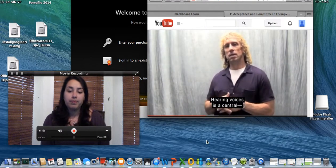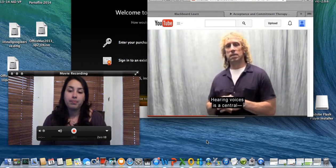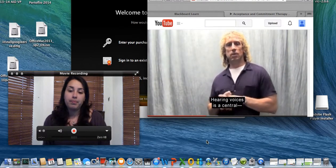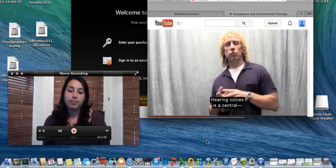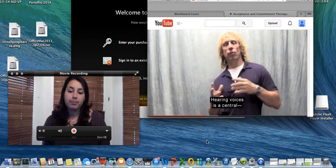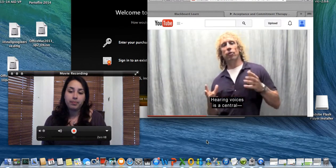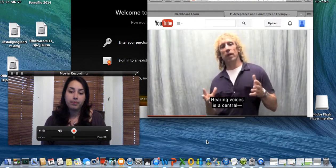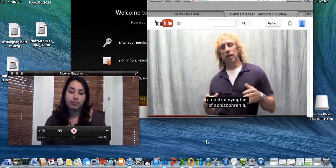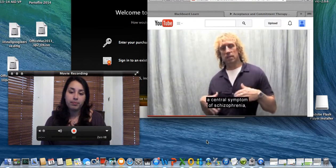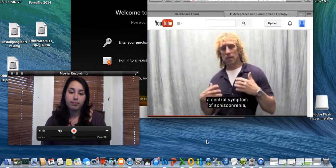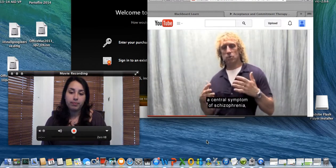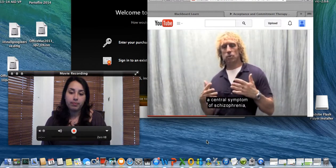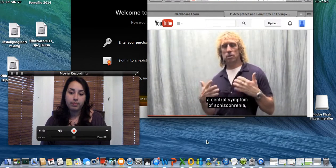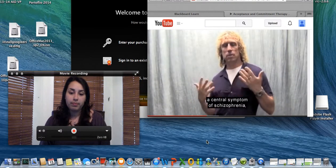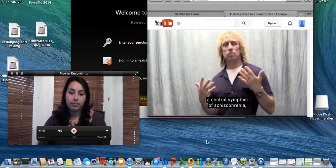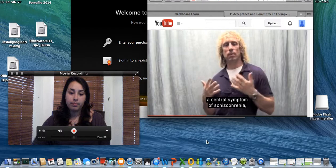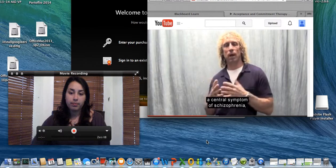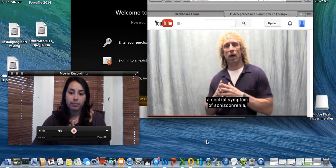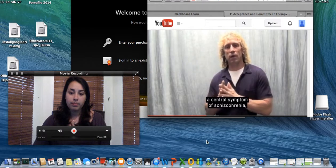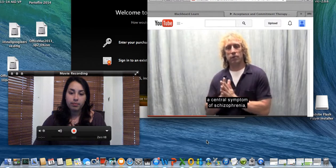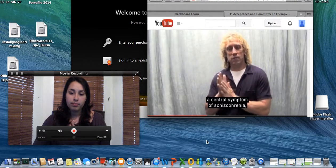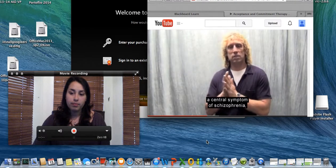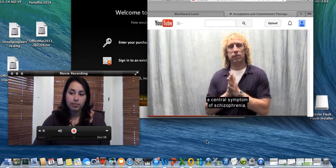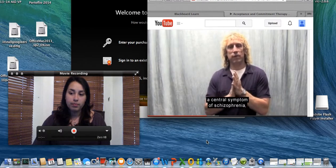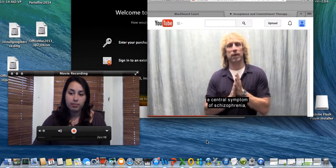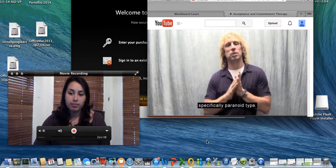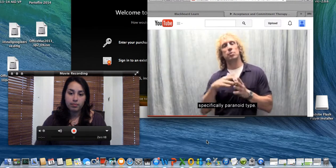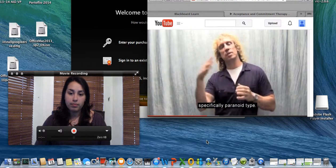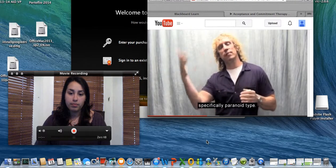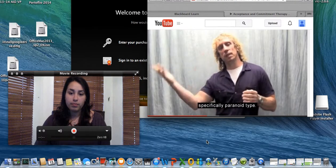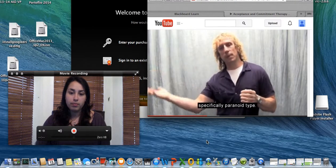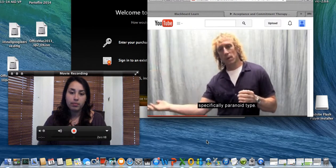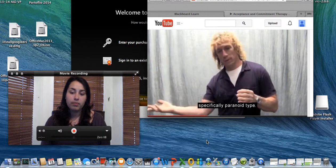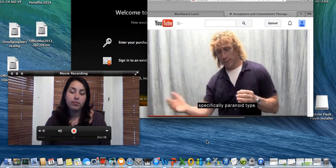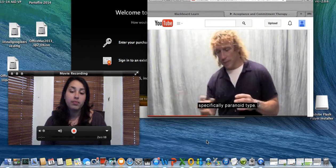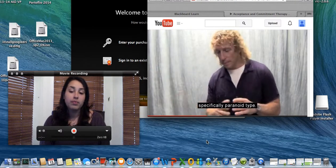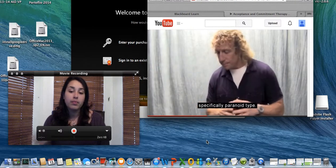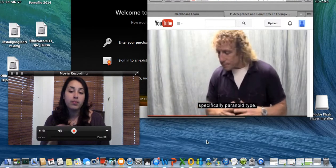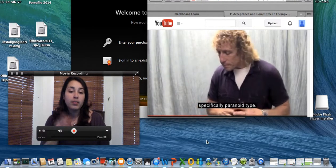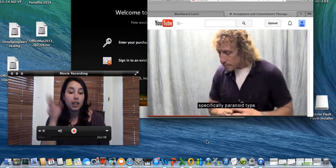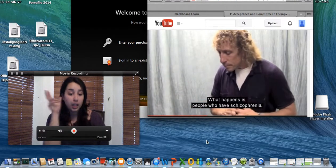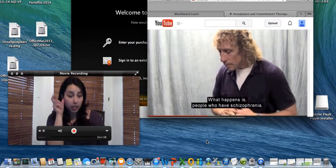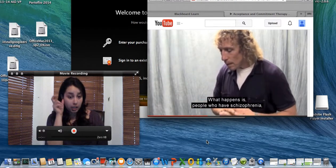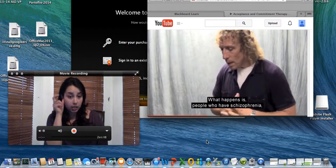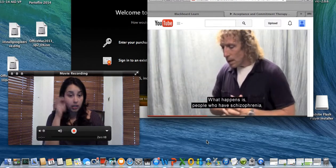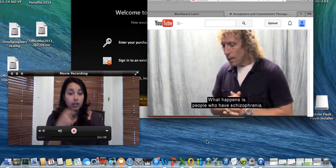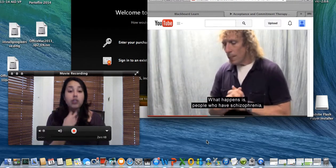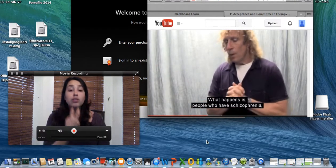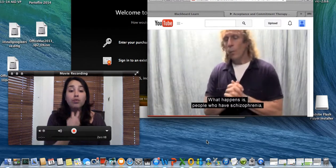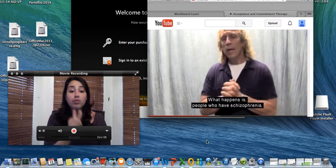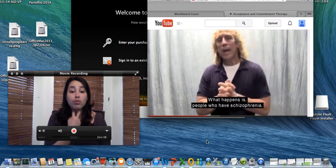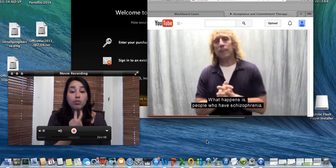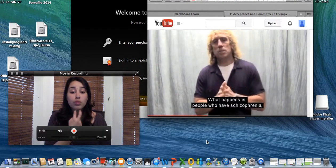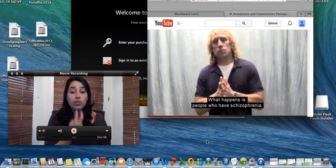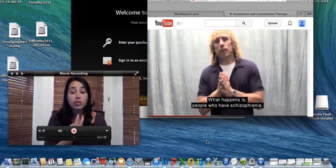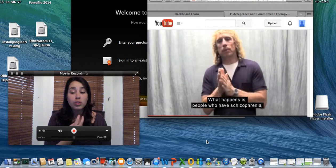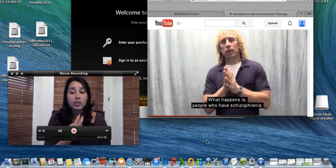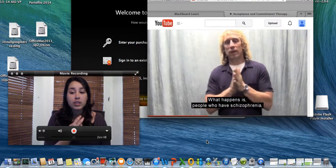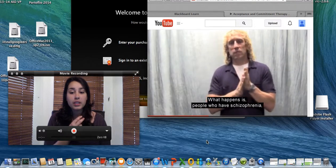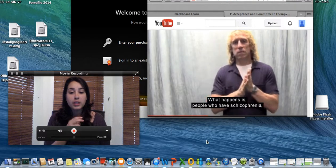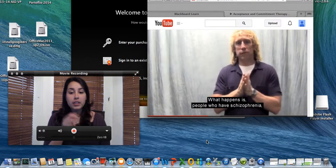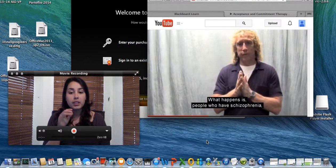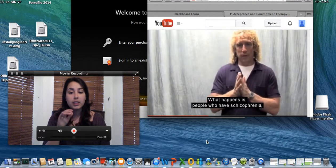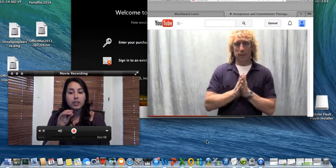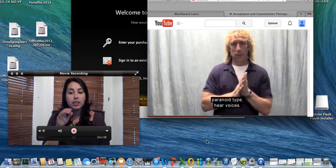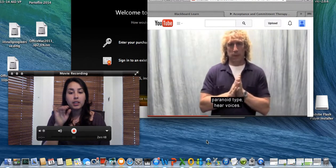is an essential symptom of schizophrenia, specifically paranoid type. What happens is people